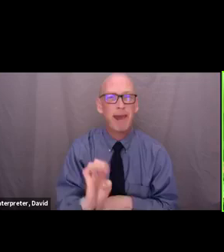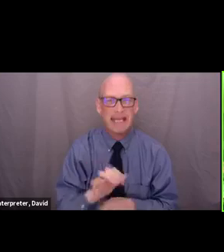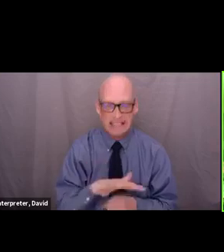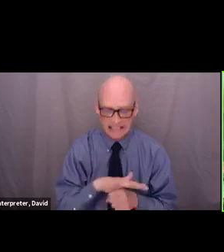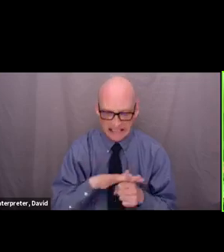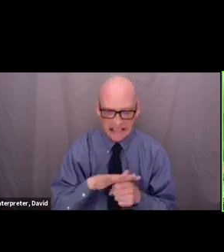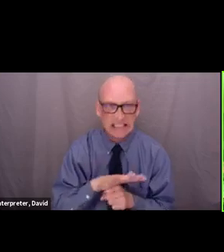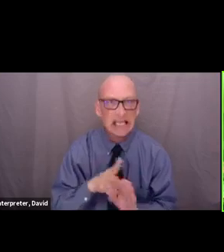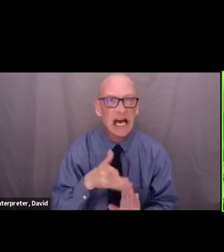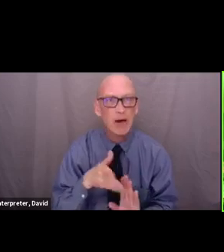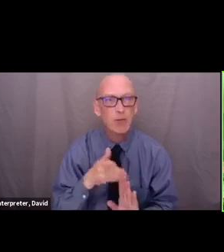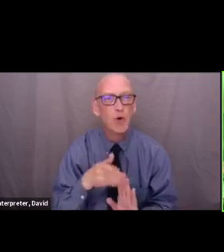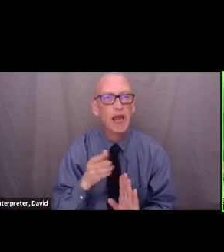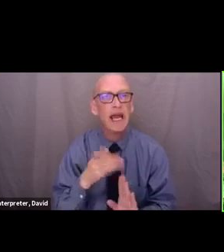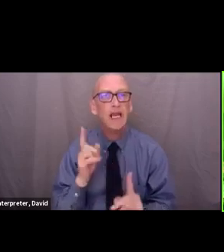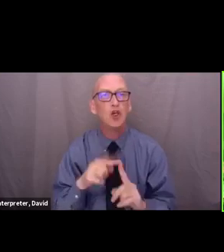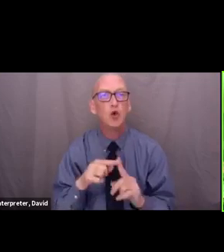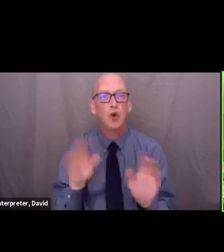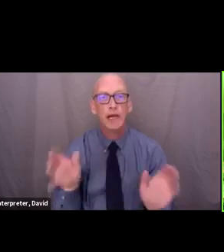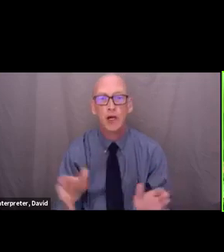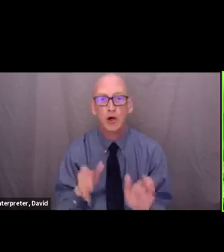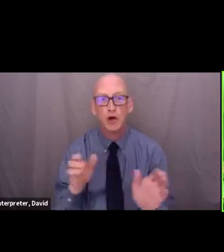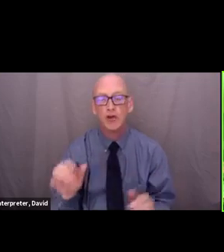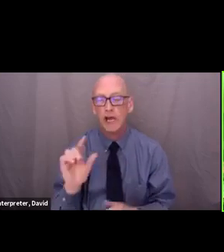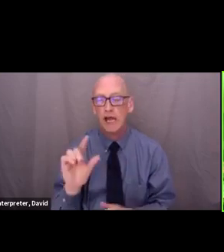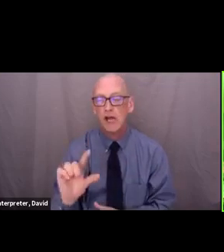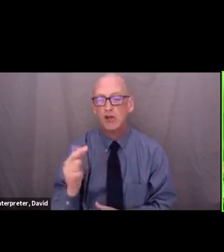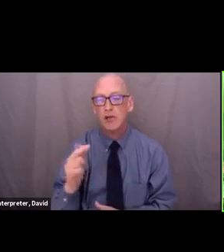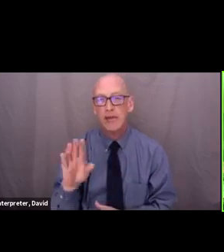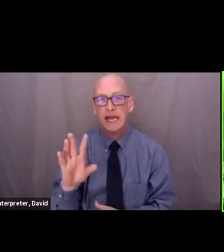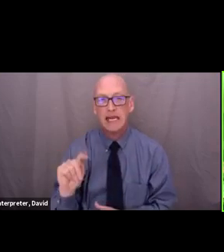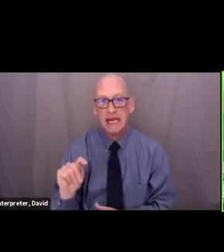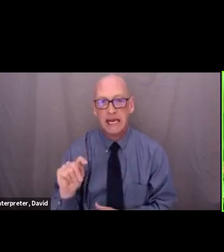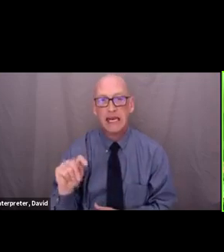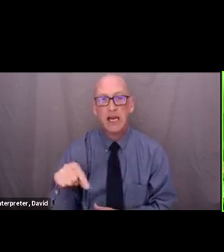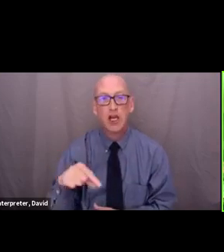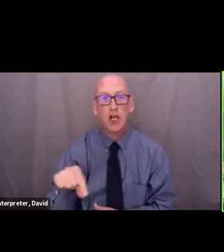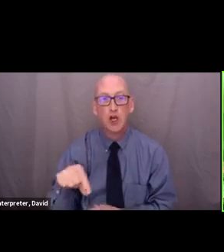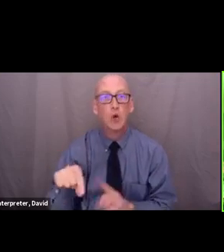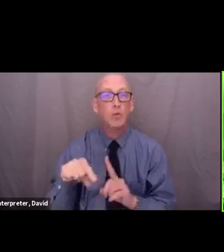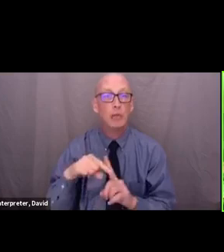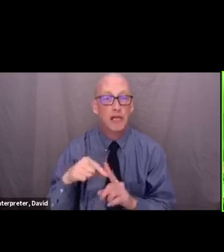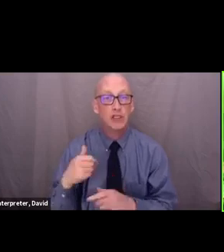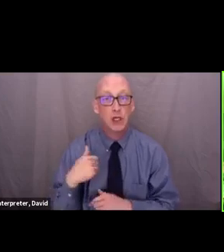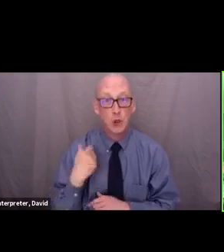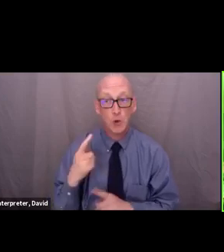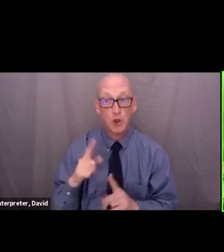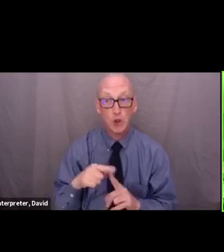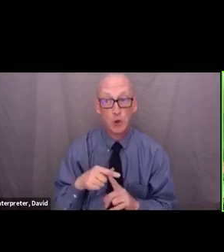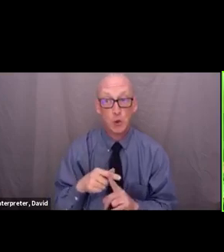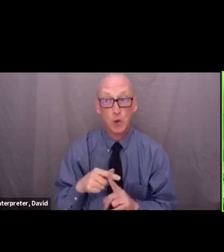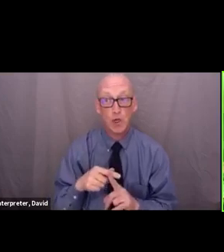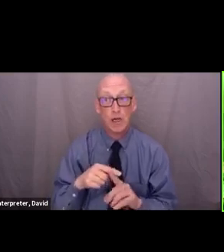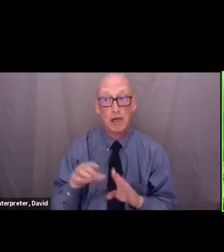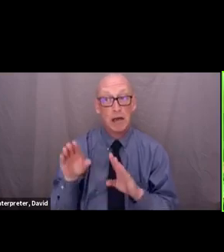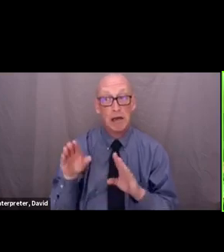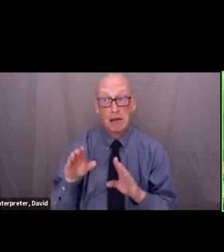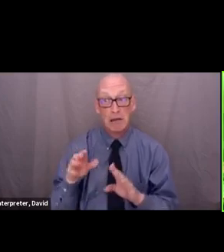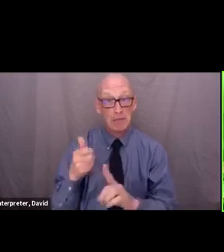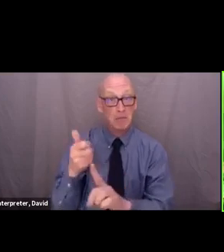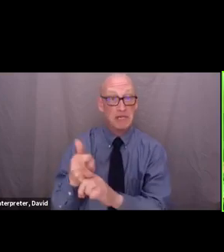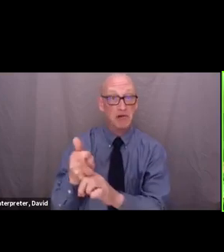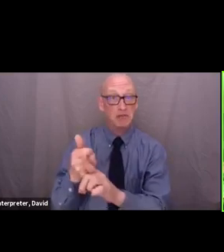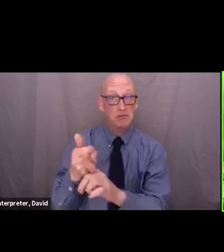that operates to encourage LGBTQ plus Q youth to be themselves. So